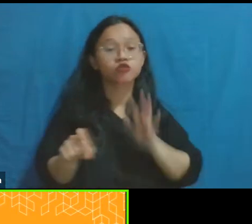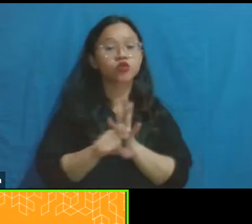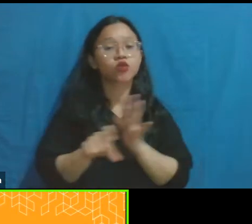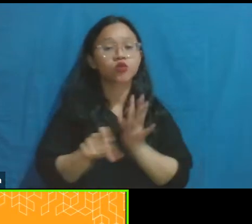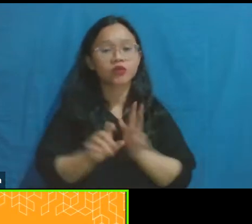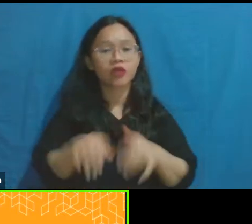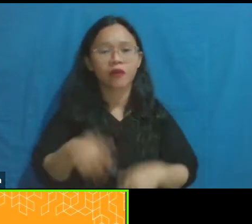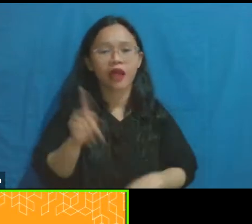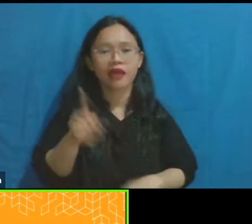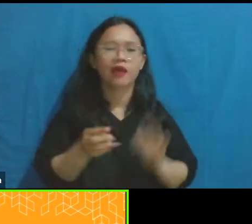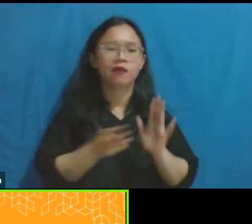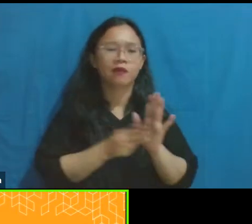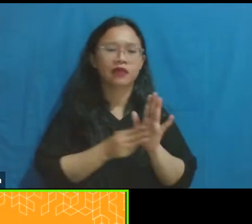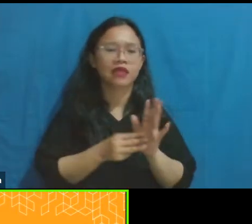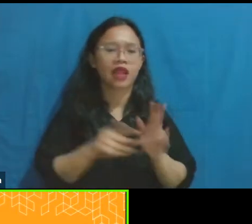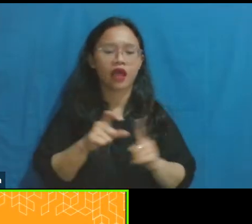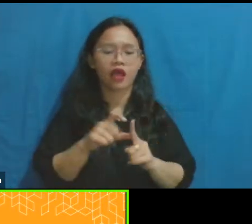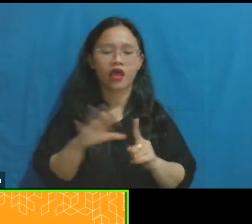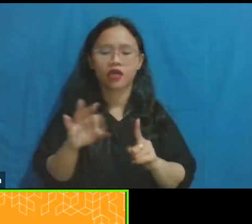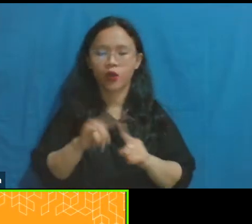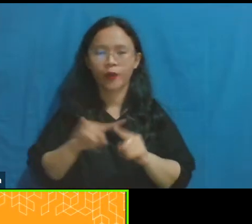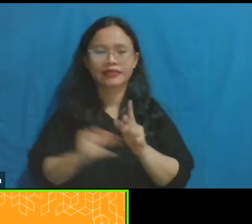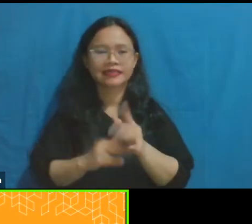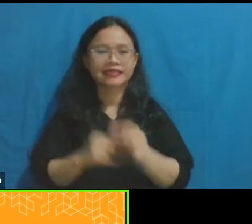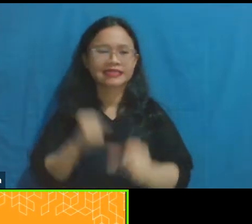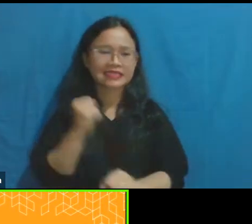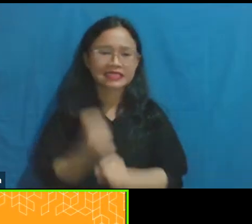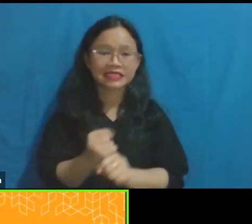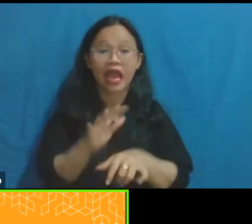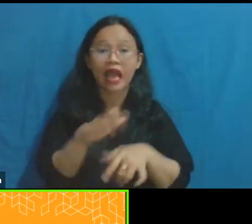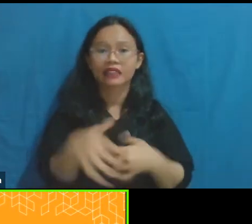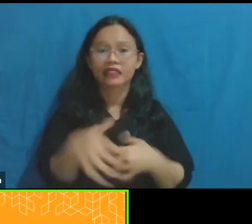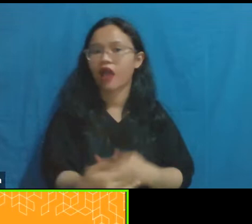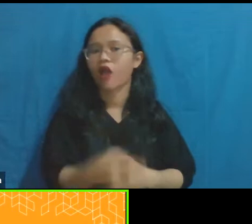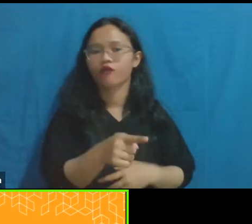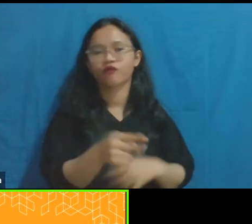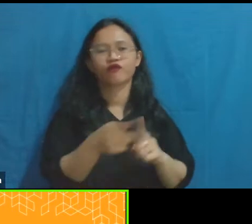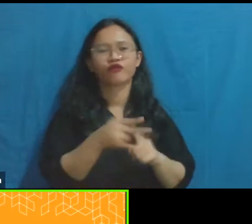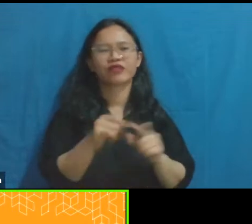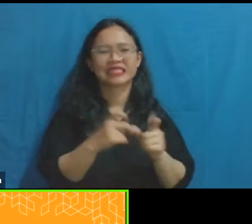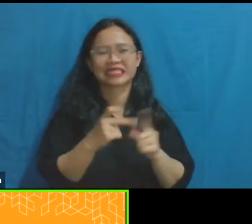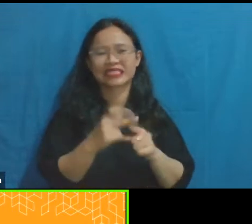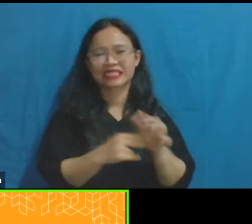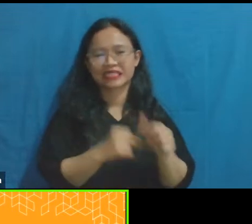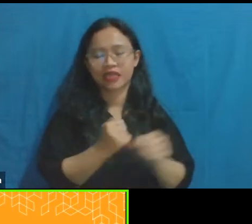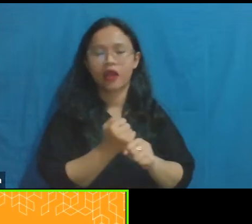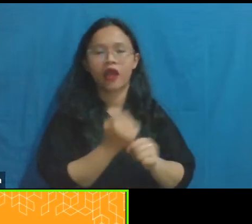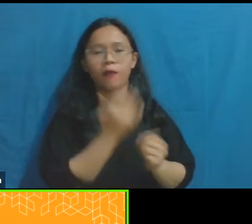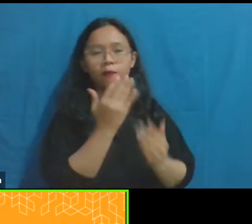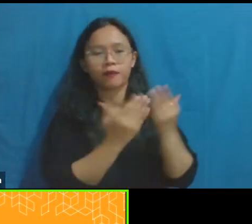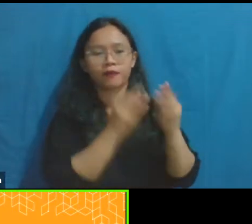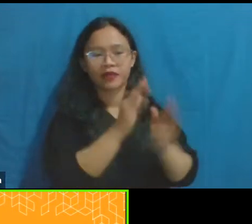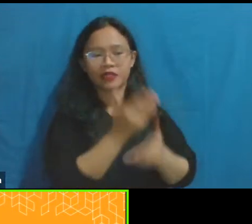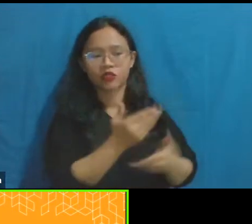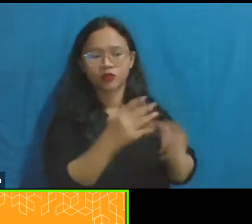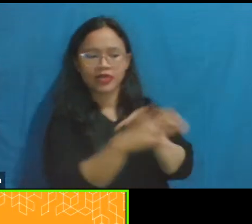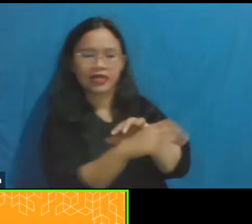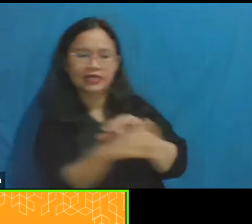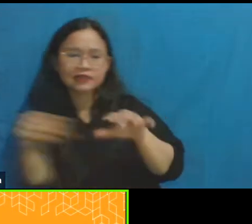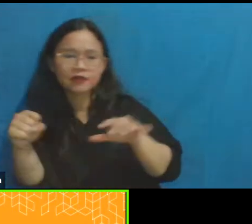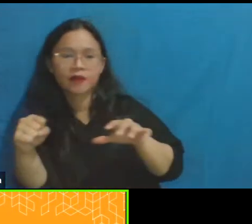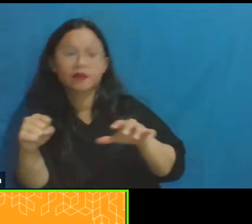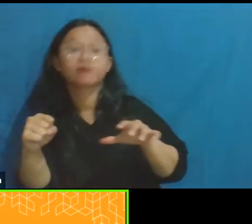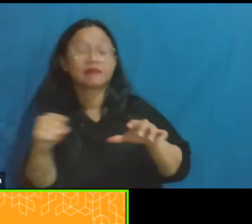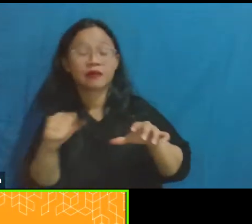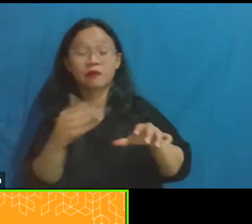account takeover. Especially this is happened to activists who are,